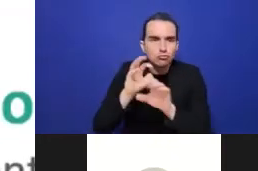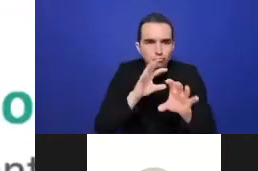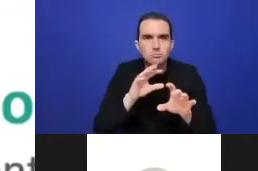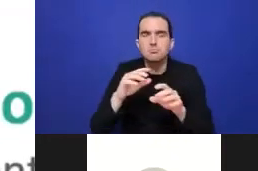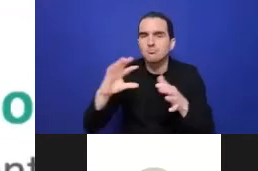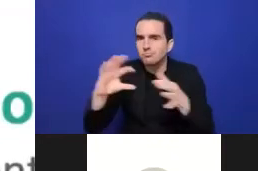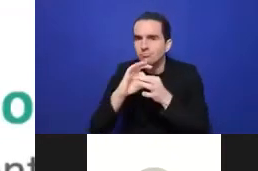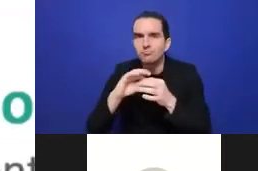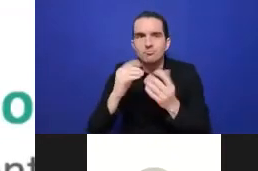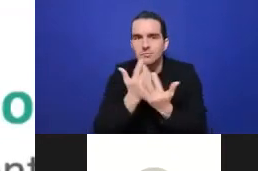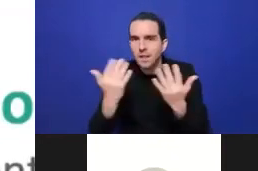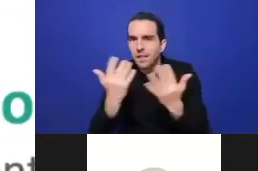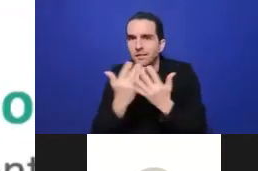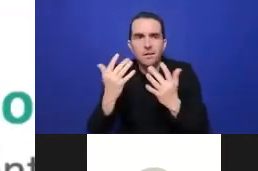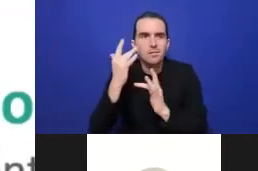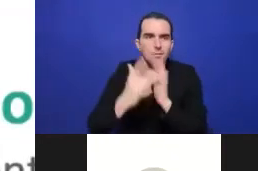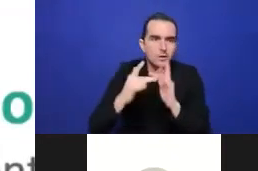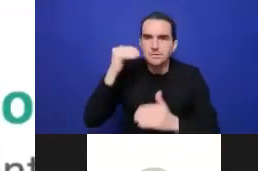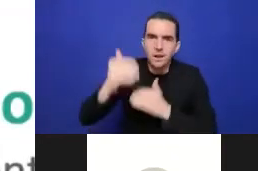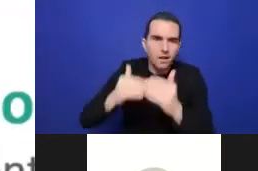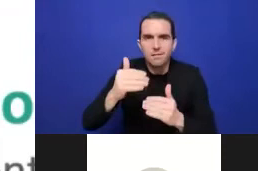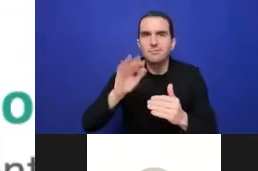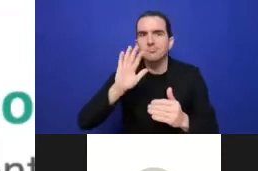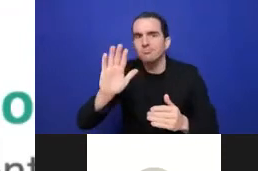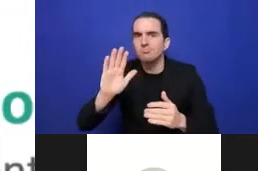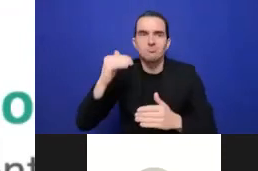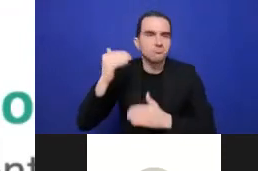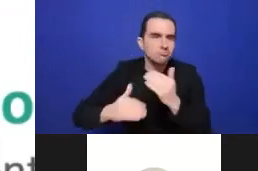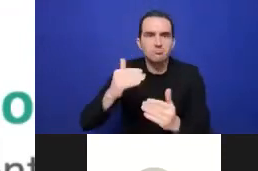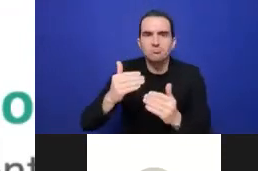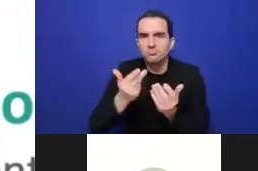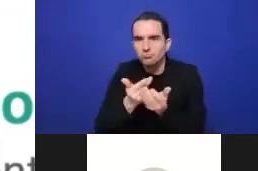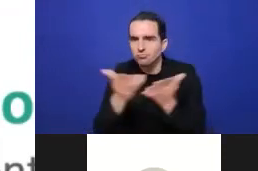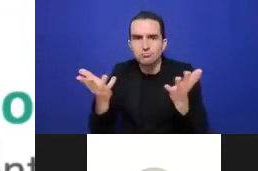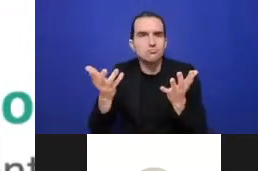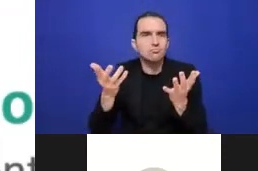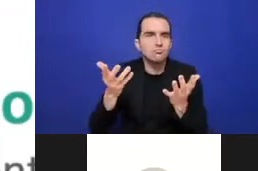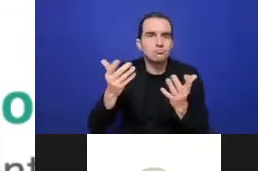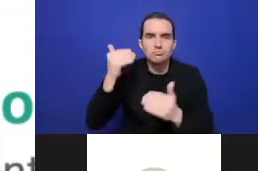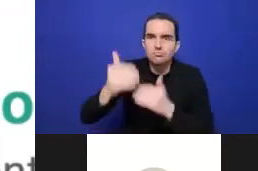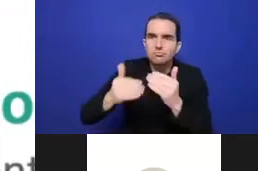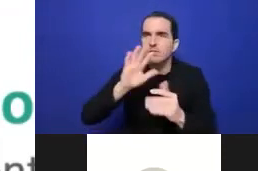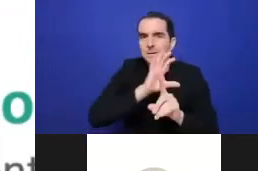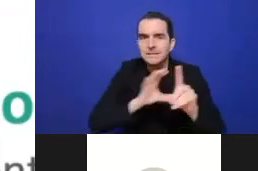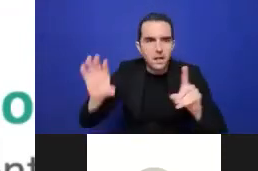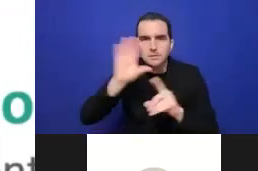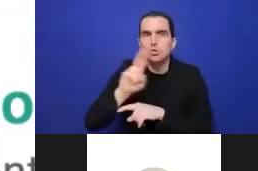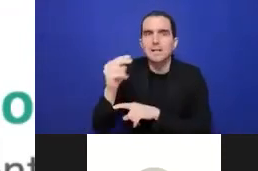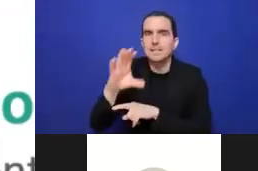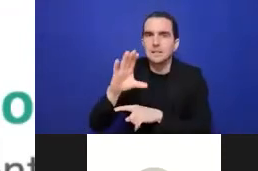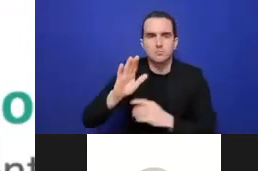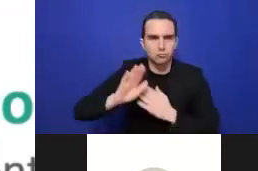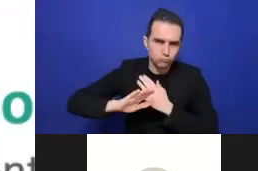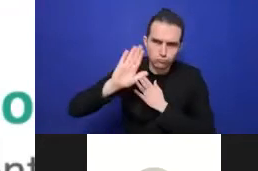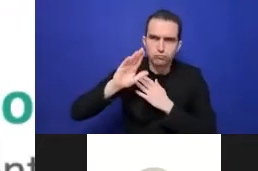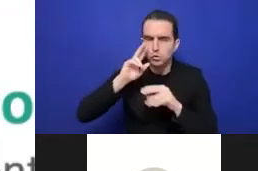or baseline data from the State of UHC Commitment Review completed in 2020 across all countries. The Progress